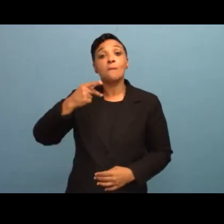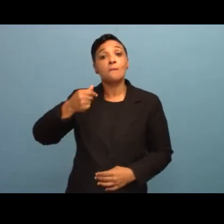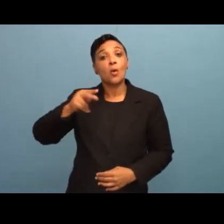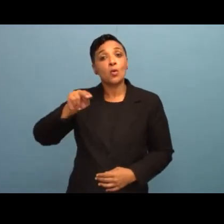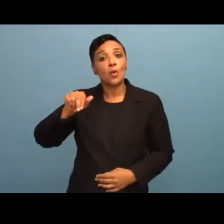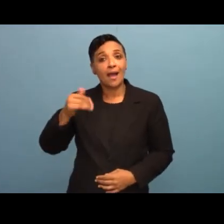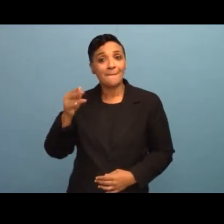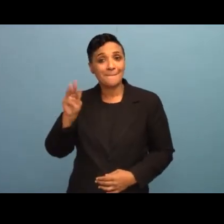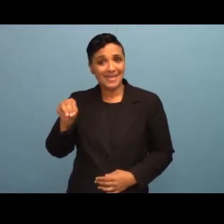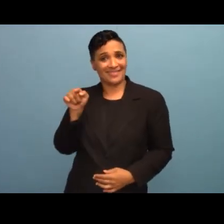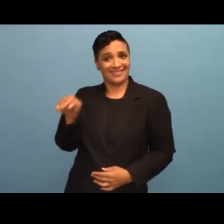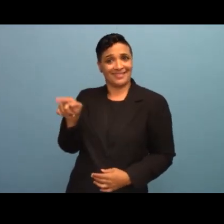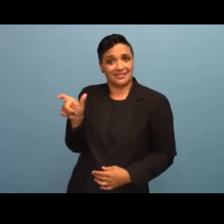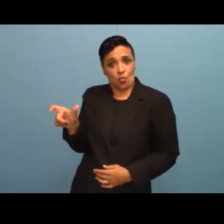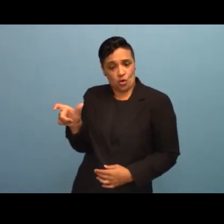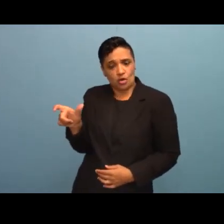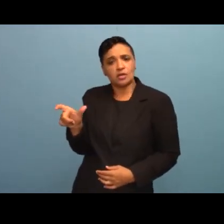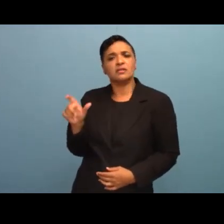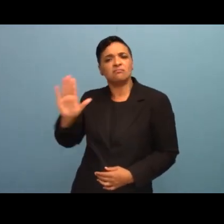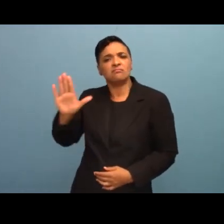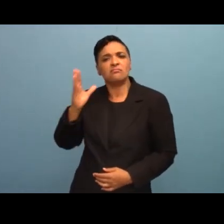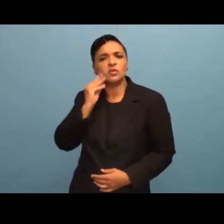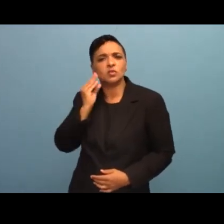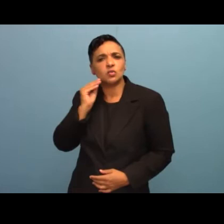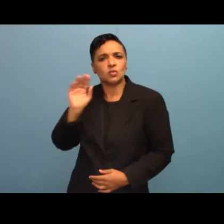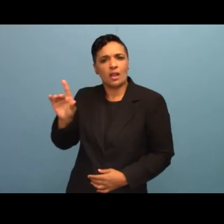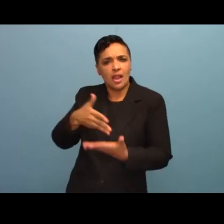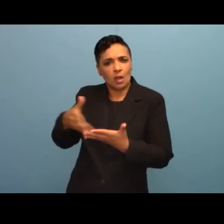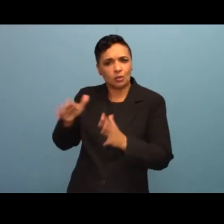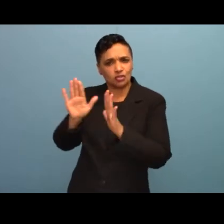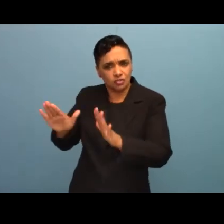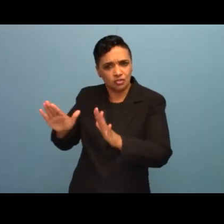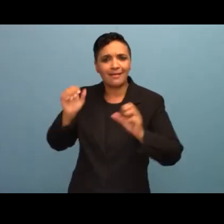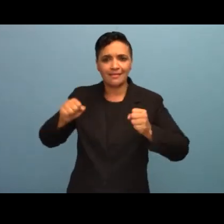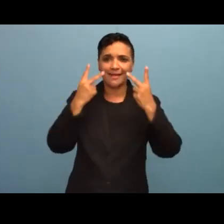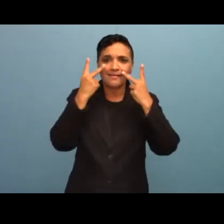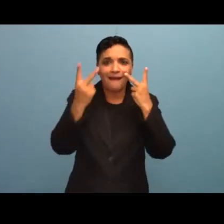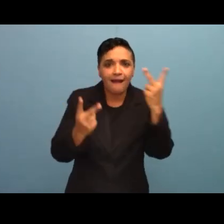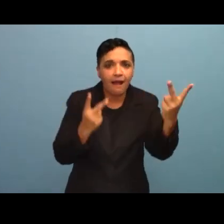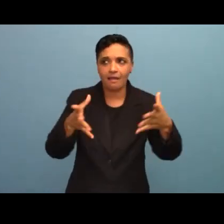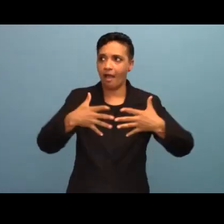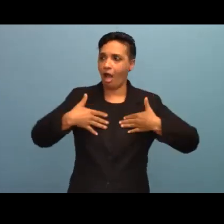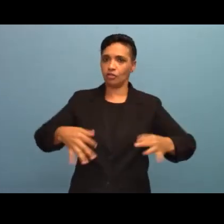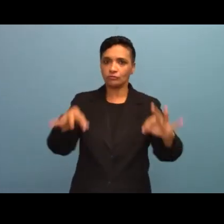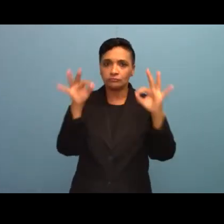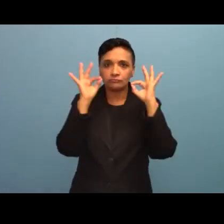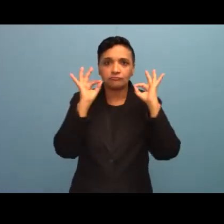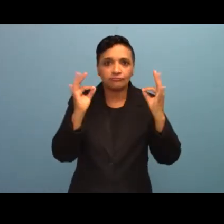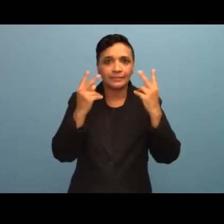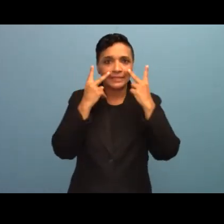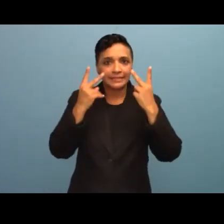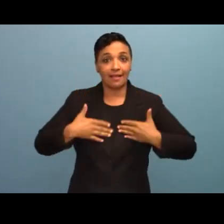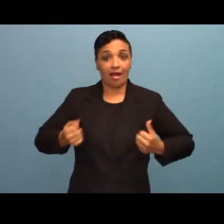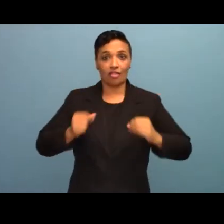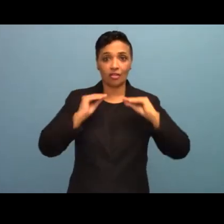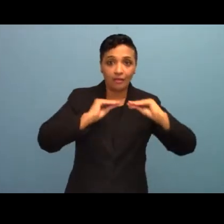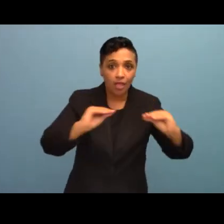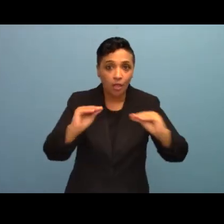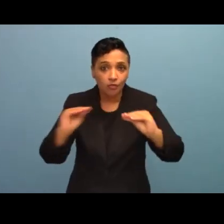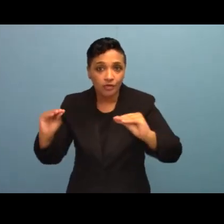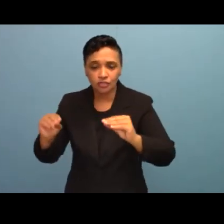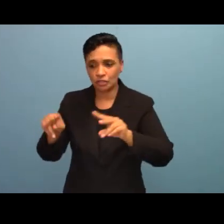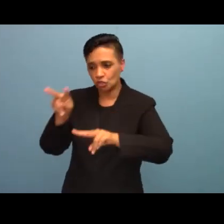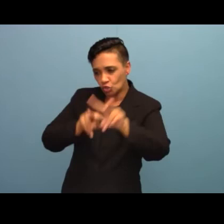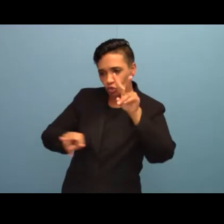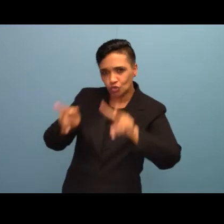life and educational performance of school-going children through eye health promotion, health education, screening assessment,